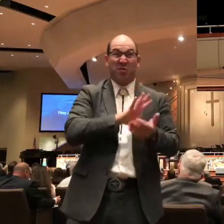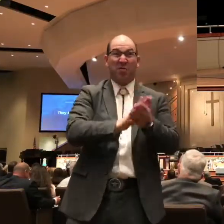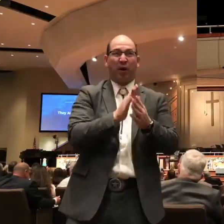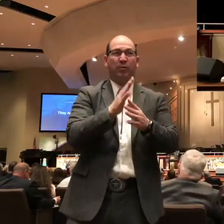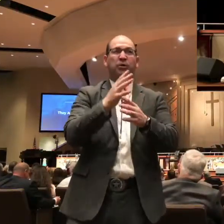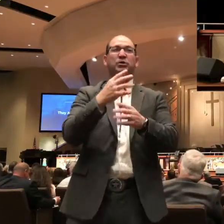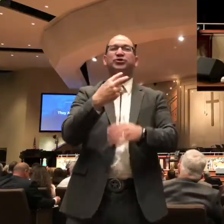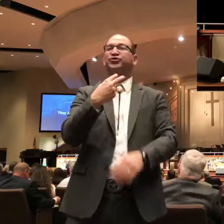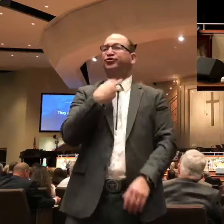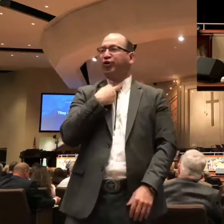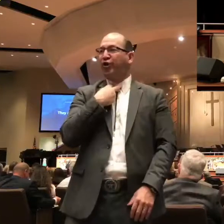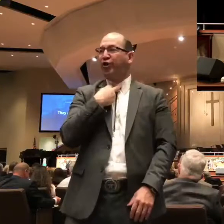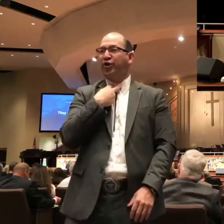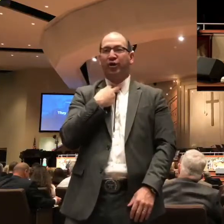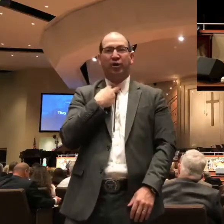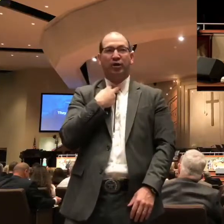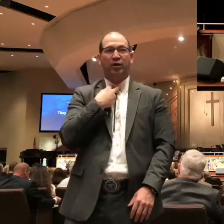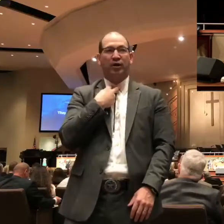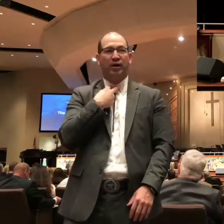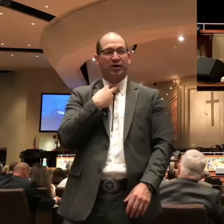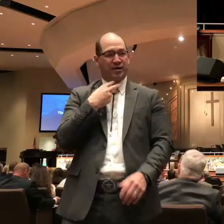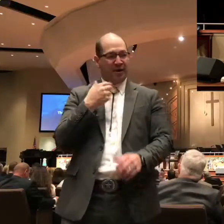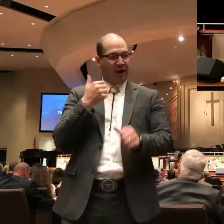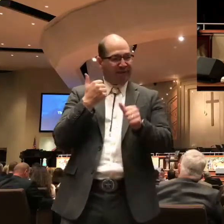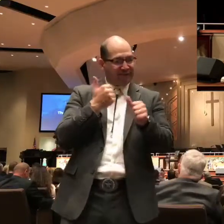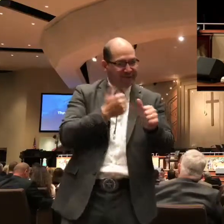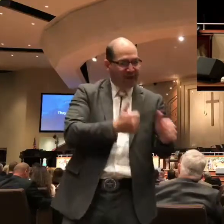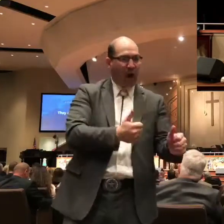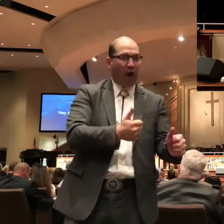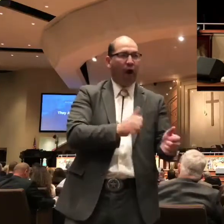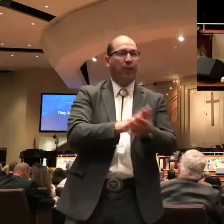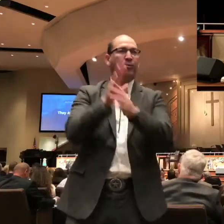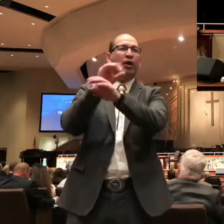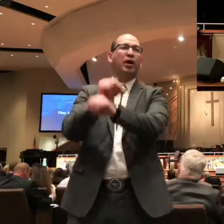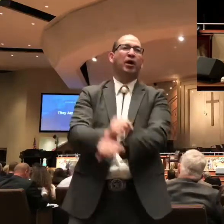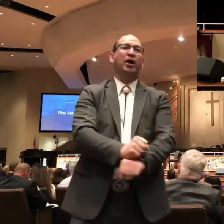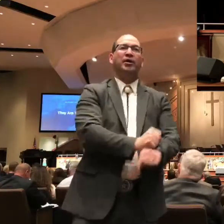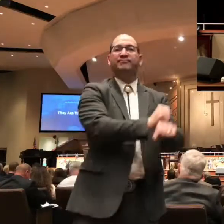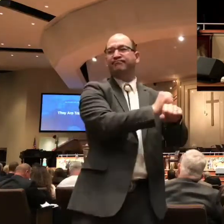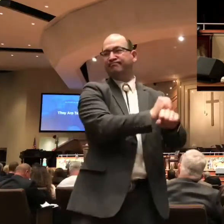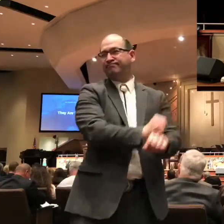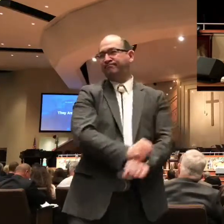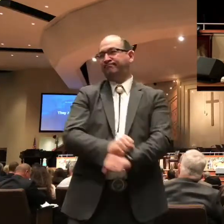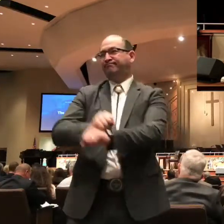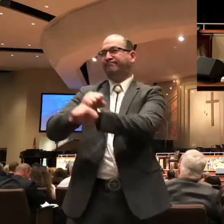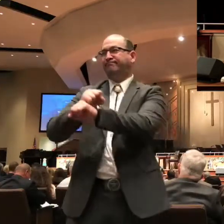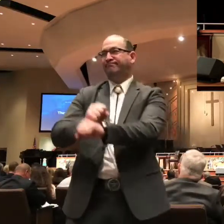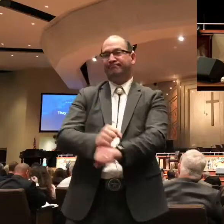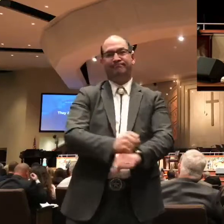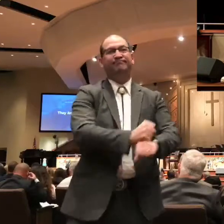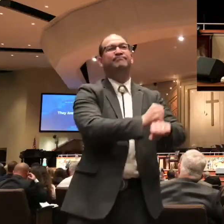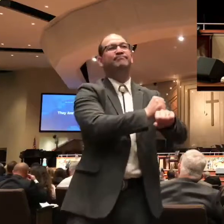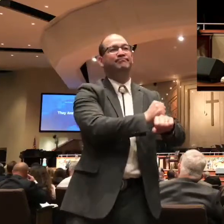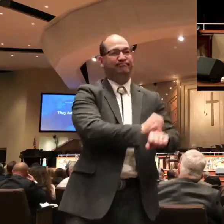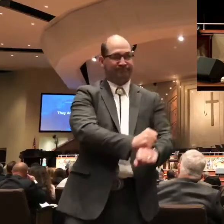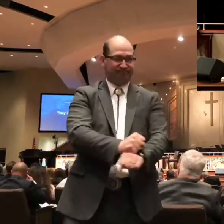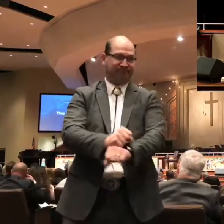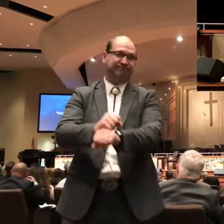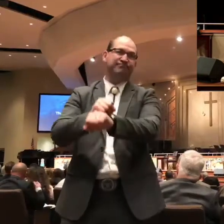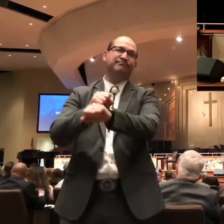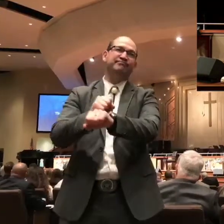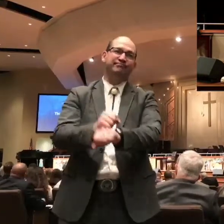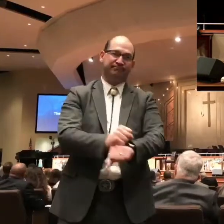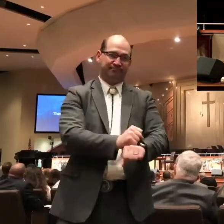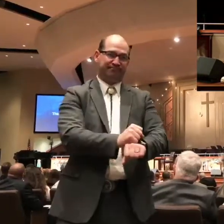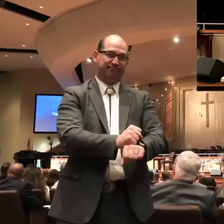Bible says these women were led captive. They were taken into captivity. They were, if you would, they were